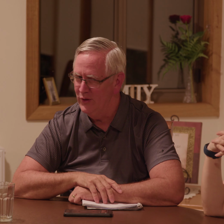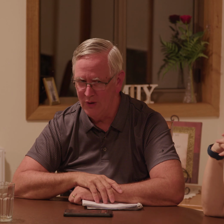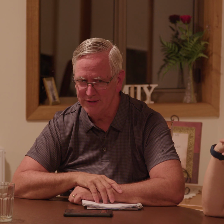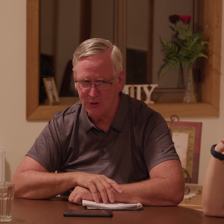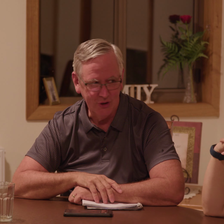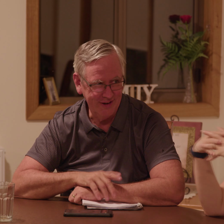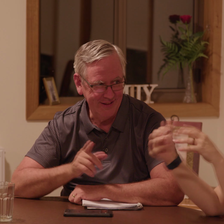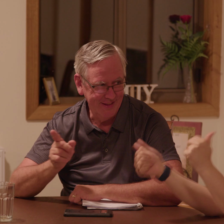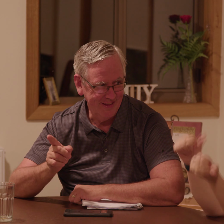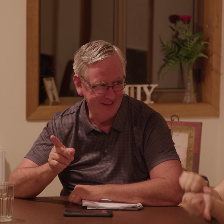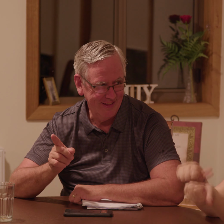Wesburn.